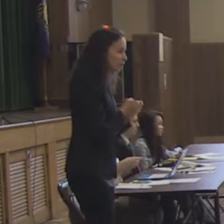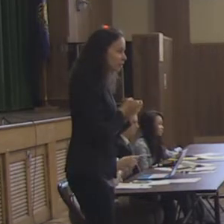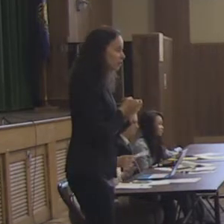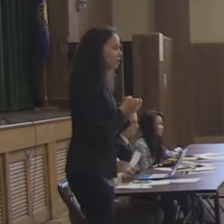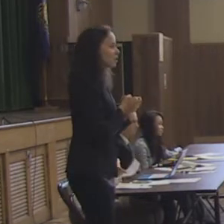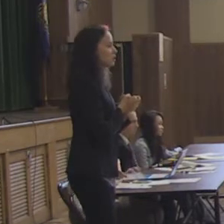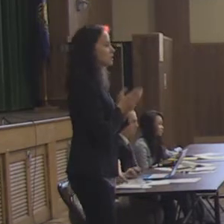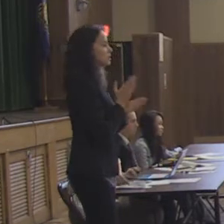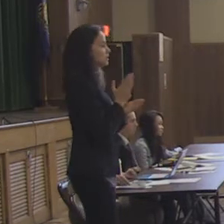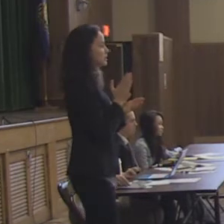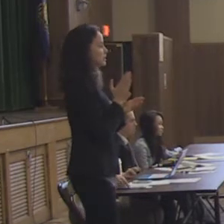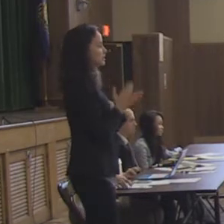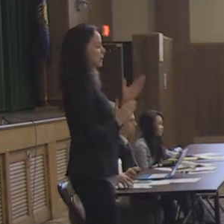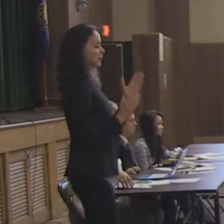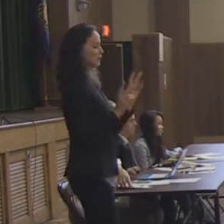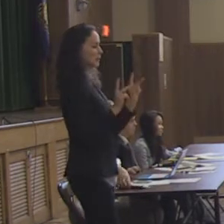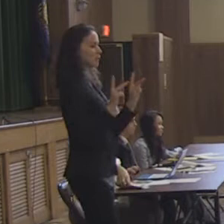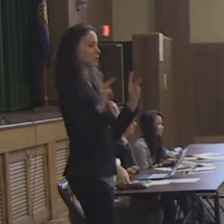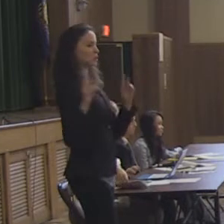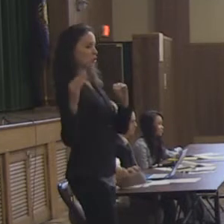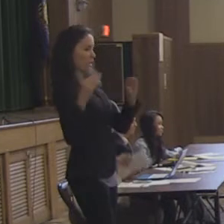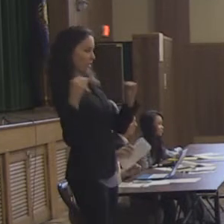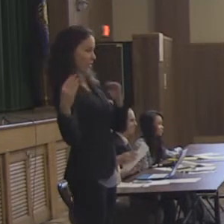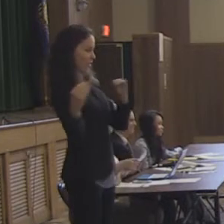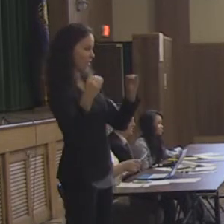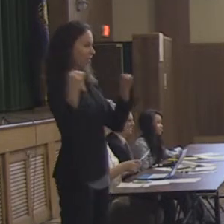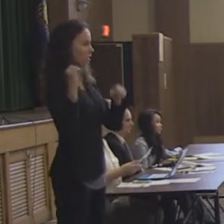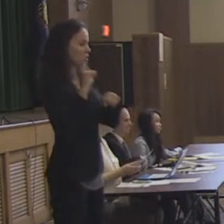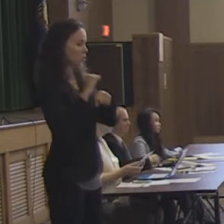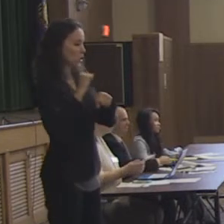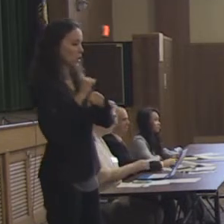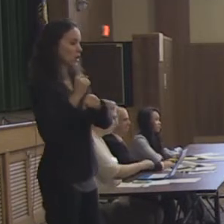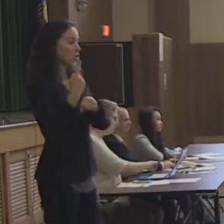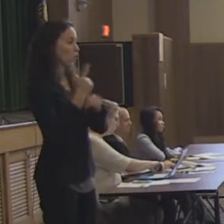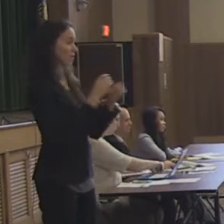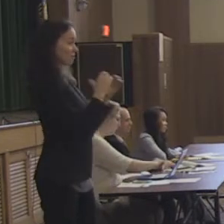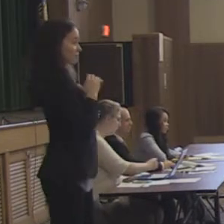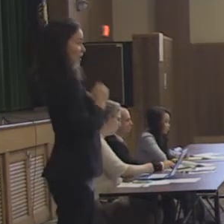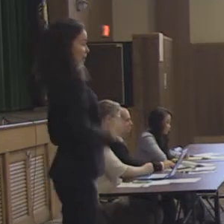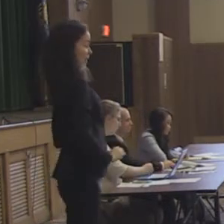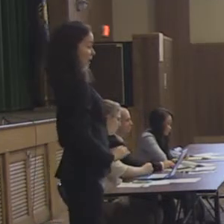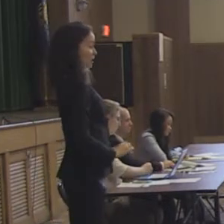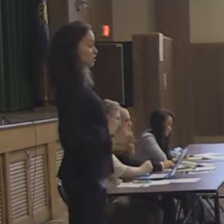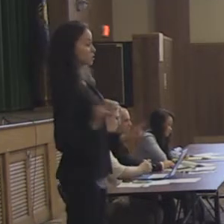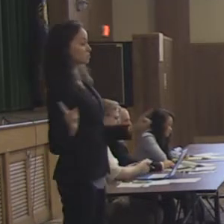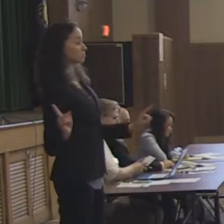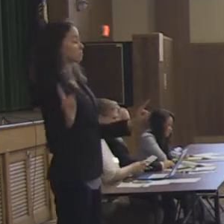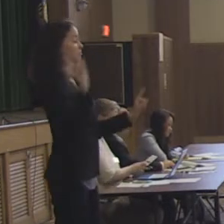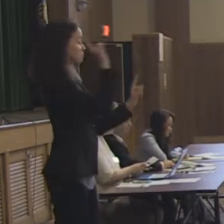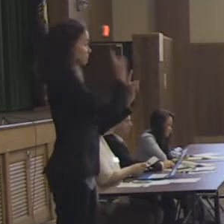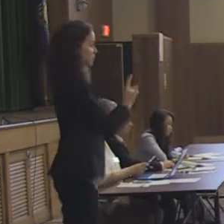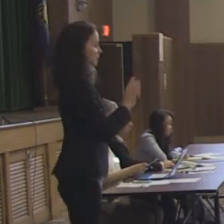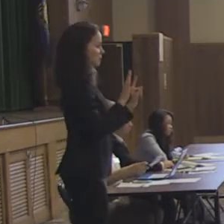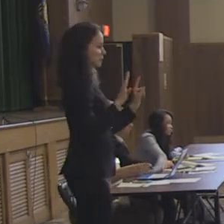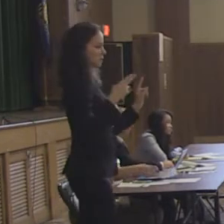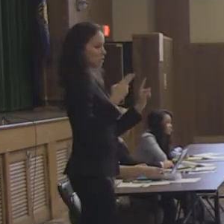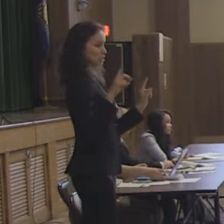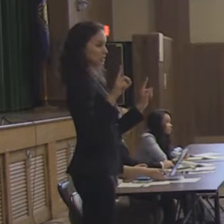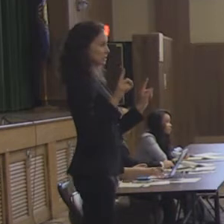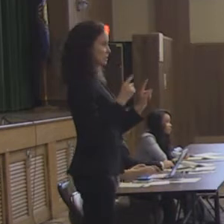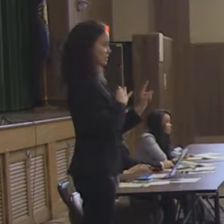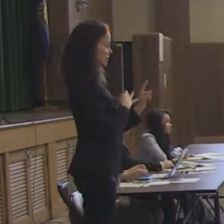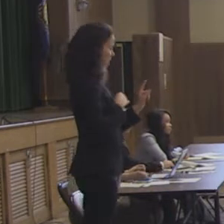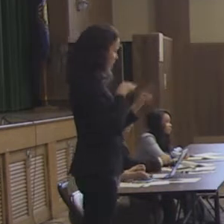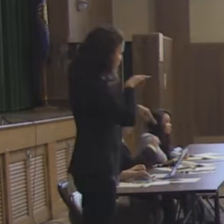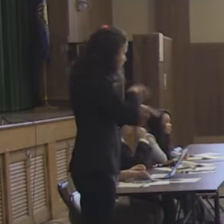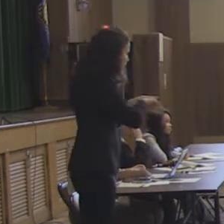people talking at work that one of these clients were checked on by BHD staff, was found covered